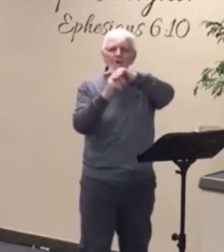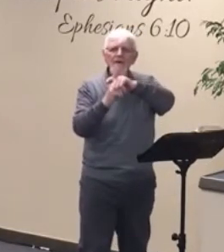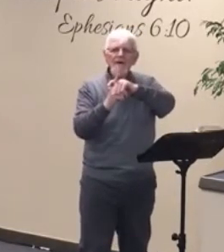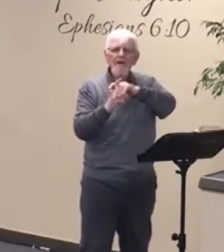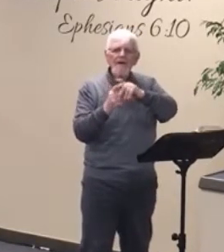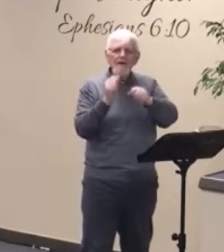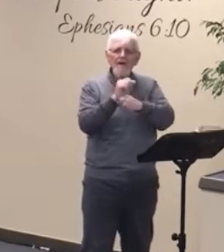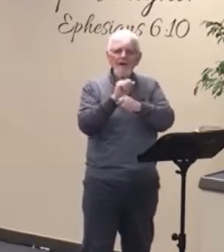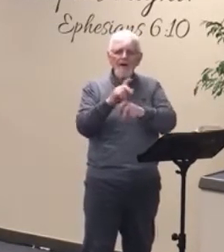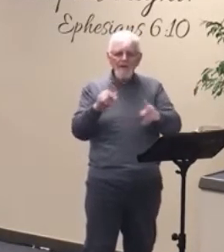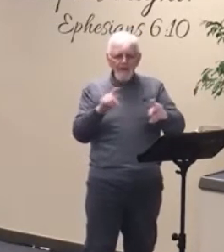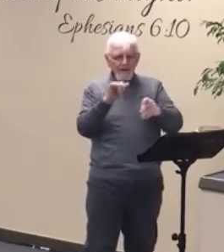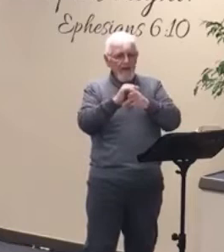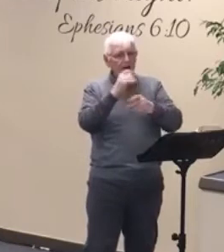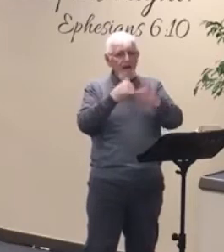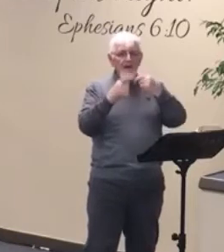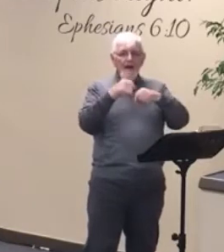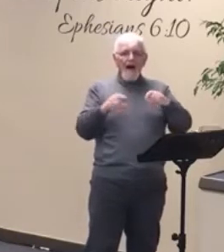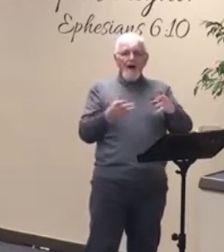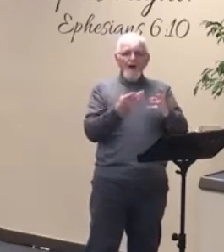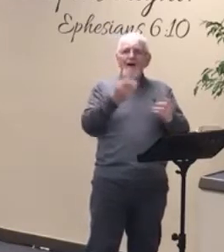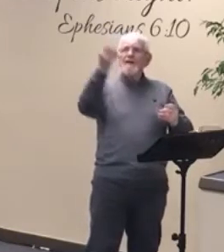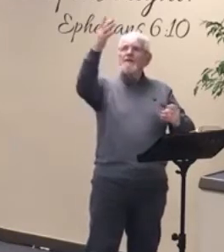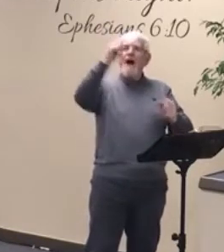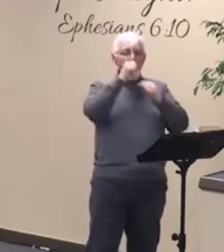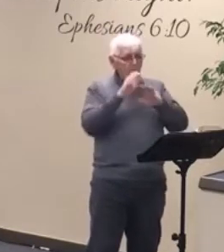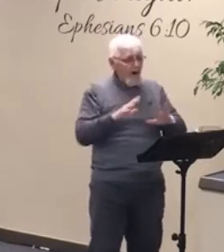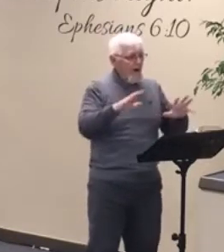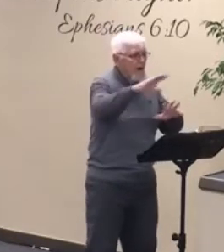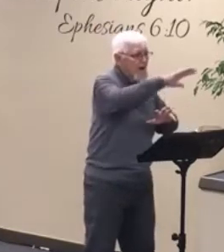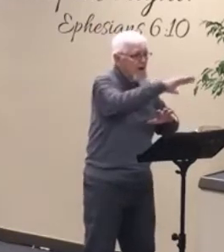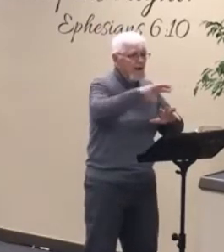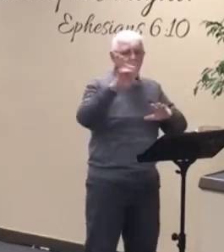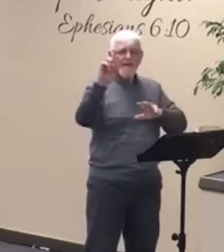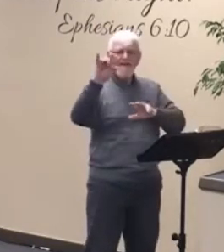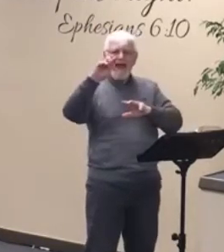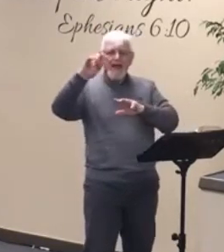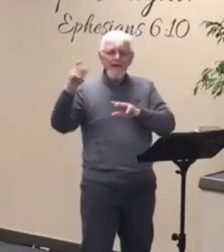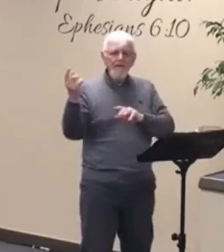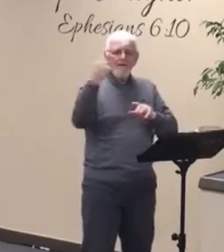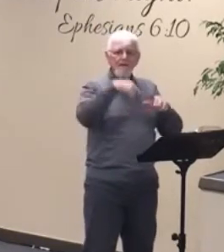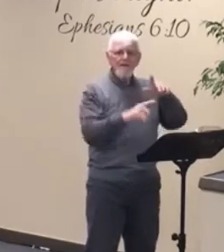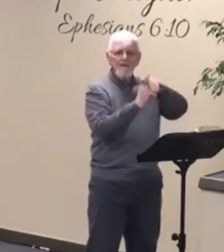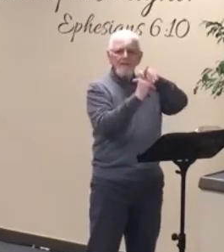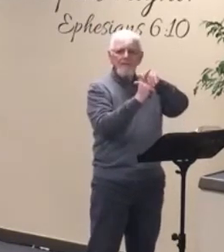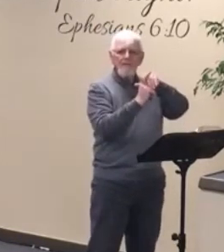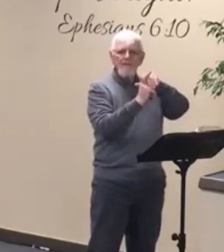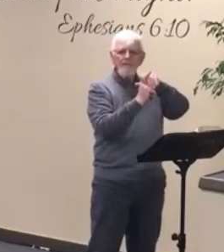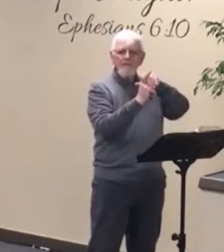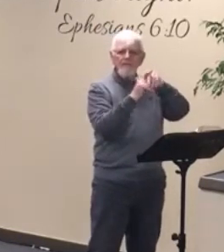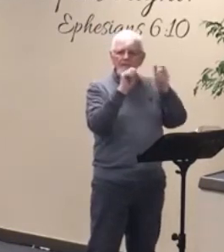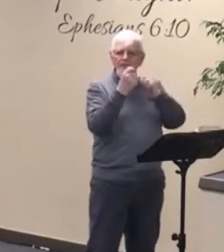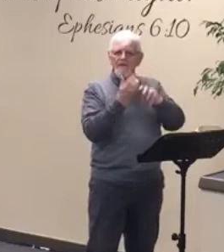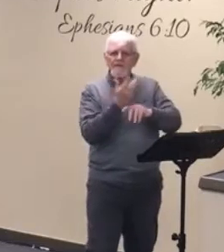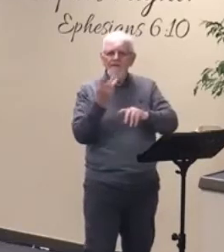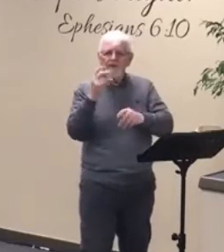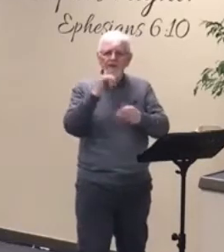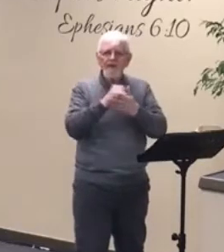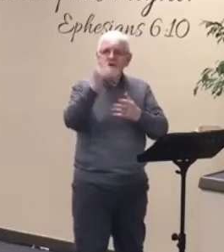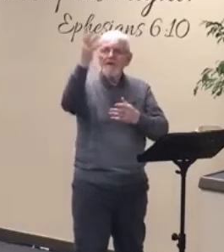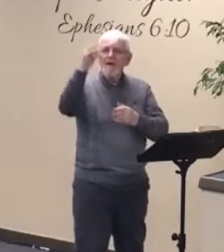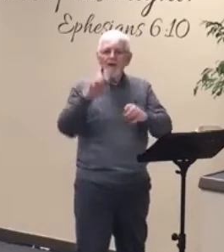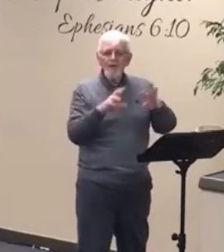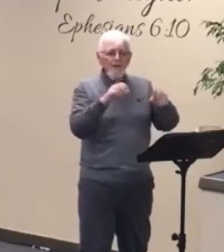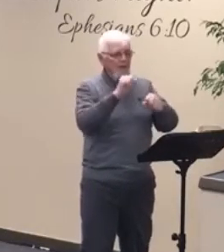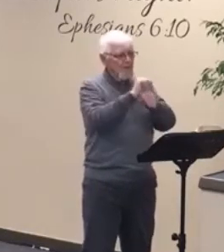plan that came out good, and God blessed you and had a man named Daniel come into your life, and he changed some things too, and God's doing a work